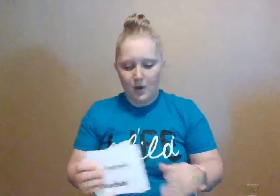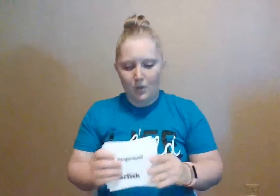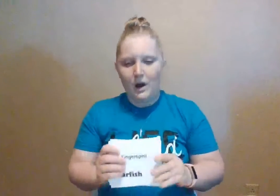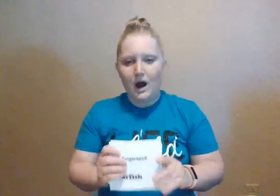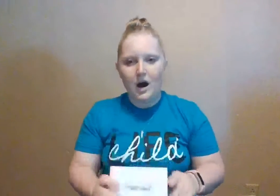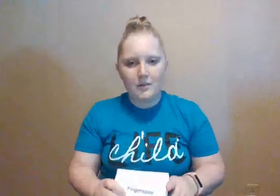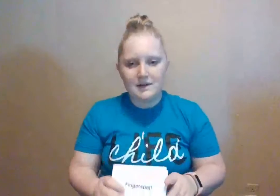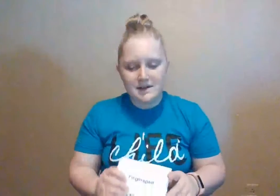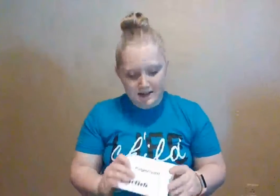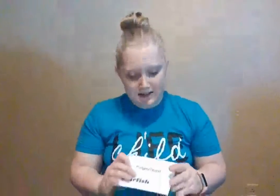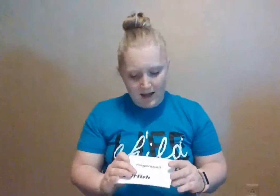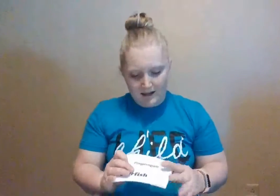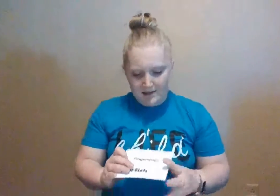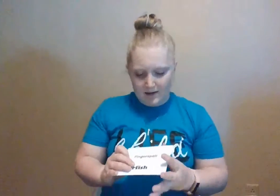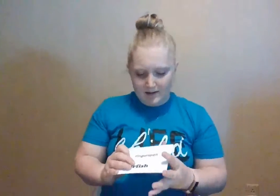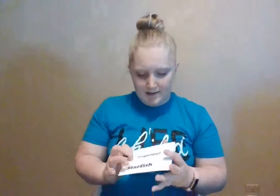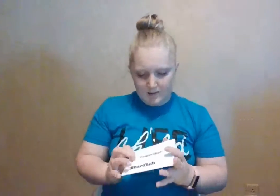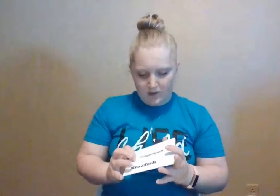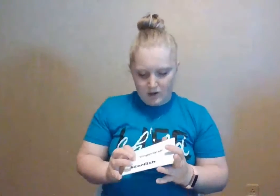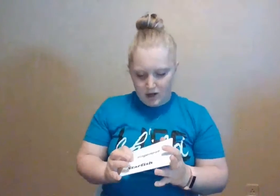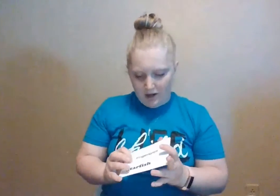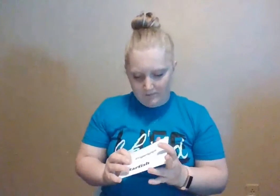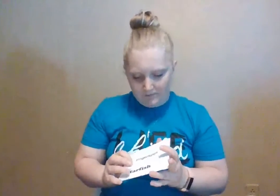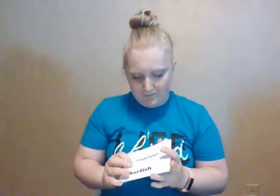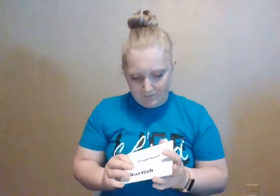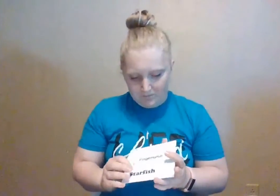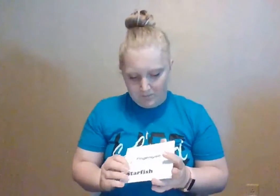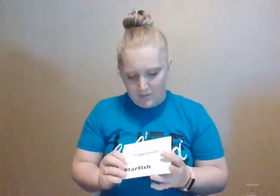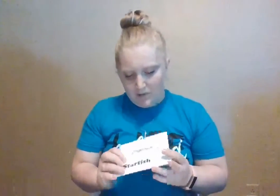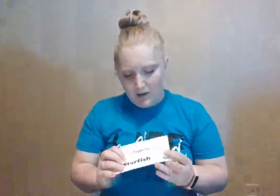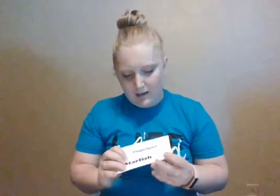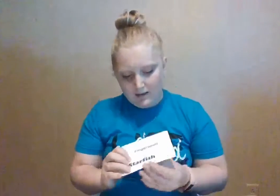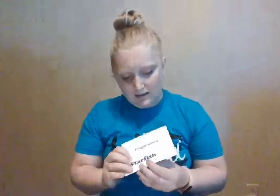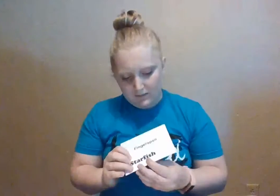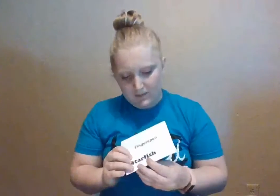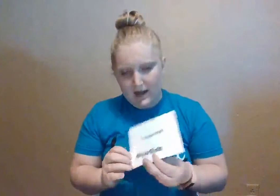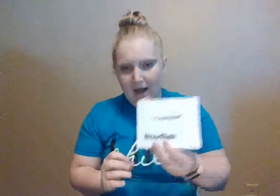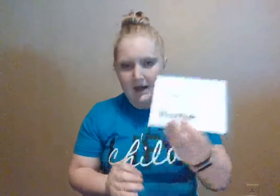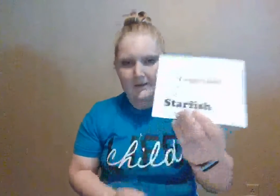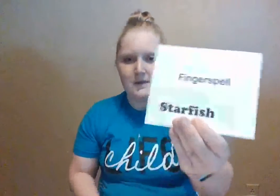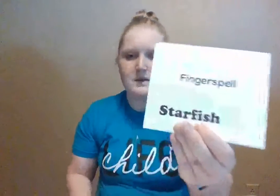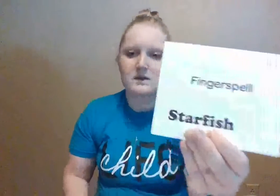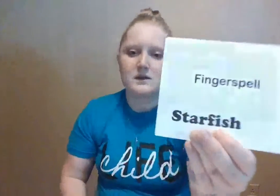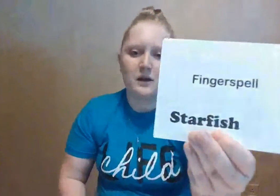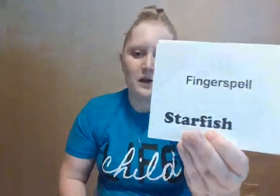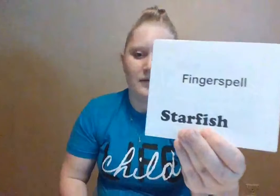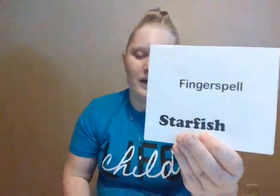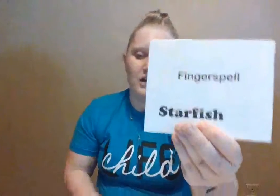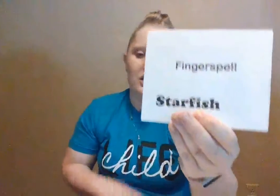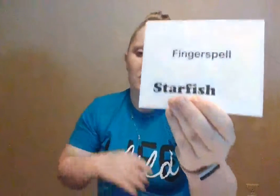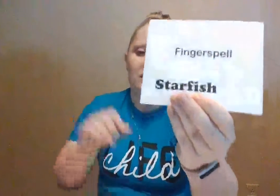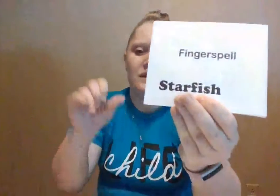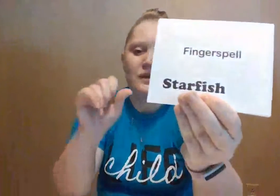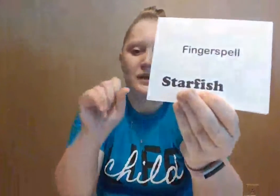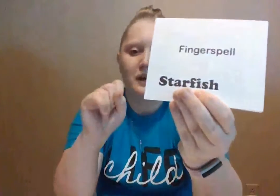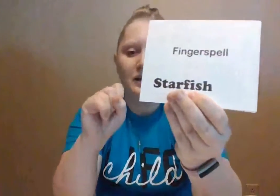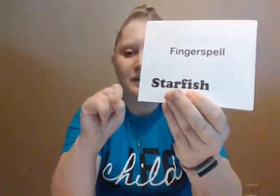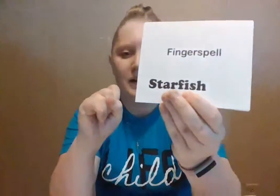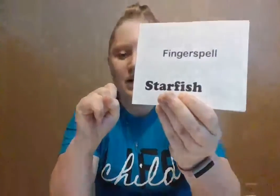We're almost done, guys. You guys did a great job. Next, we have starfish. So starfish